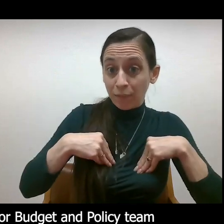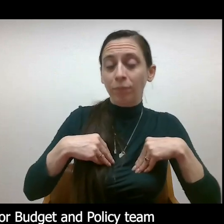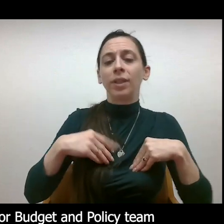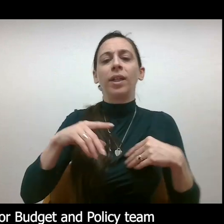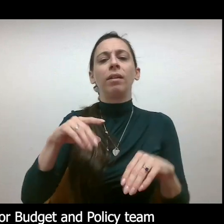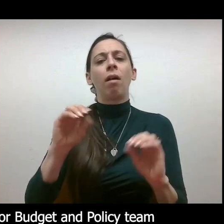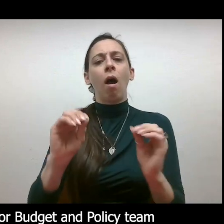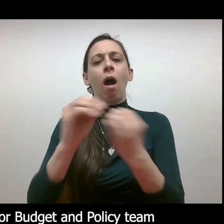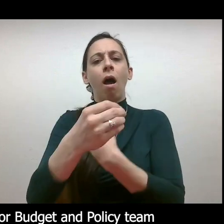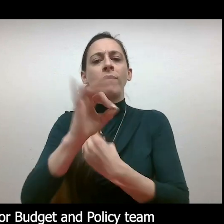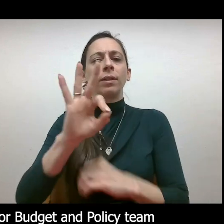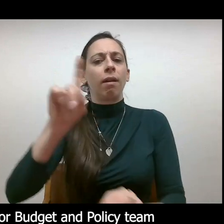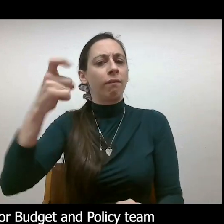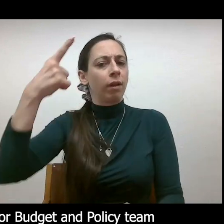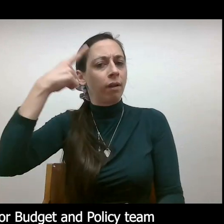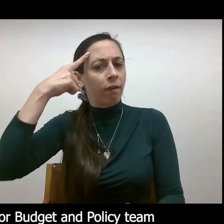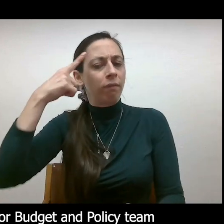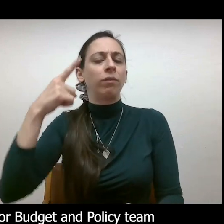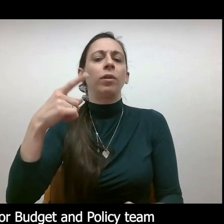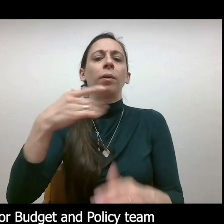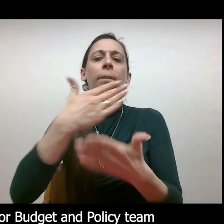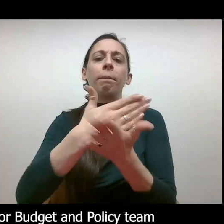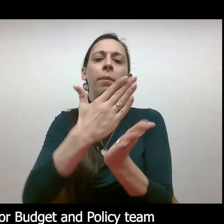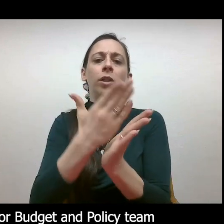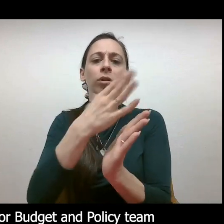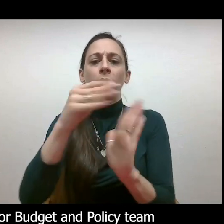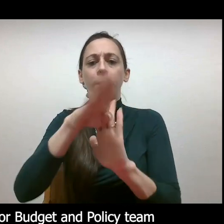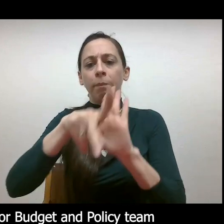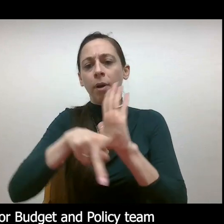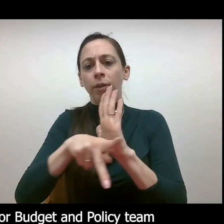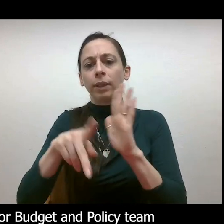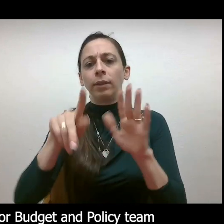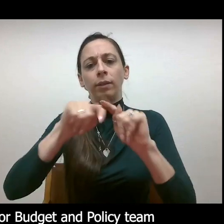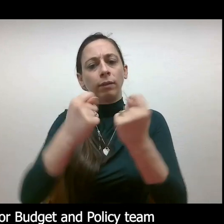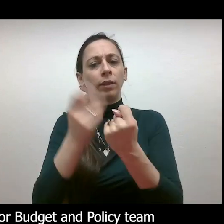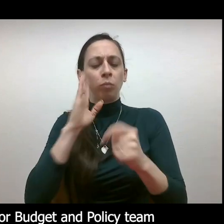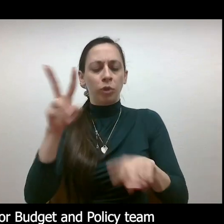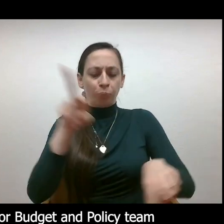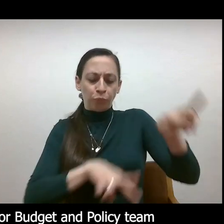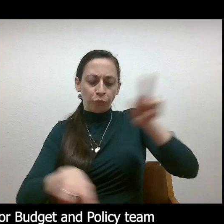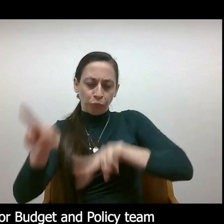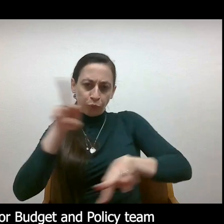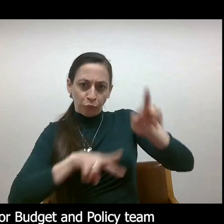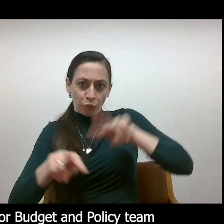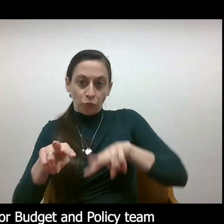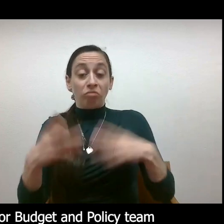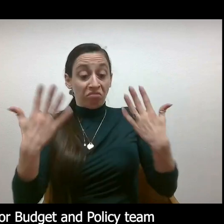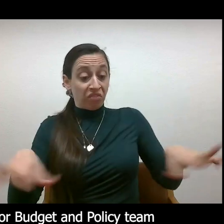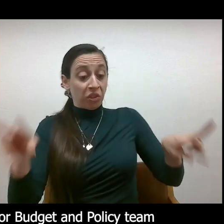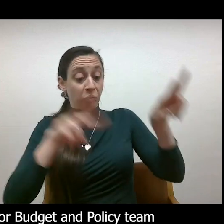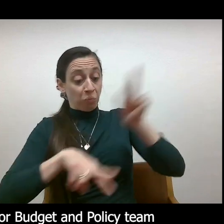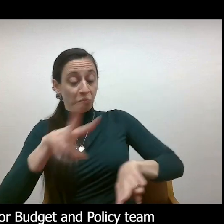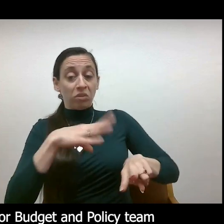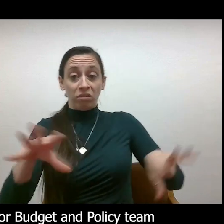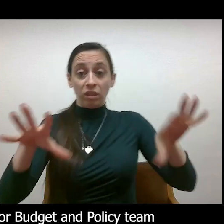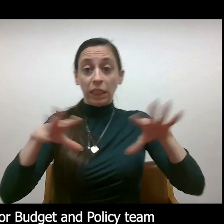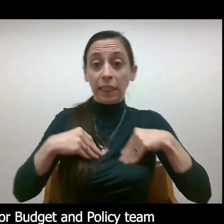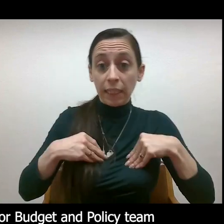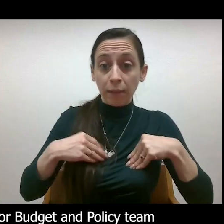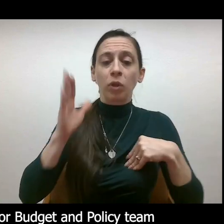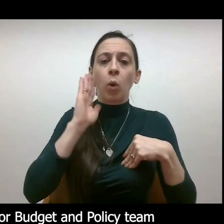If it is accepted, the Office of the Governor Budget and Policy Team will vet the proposal.